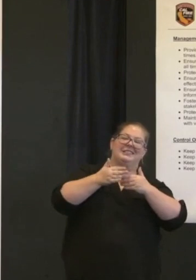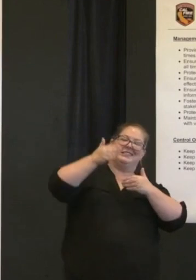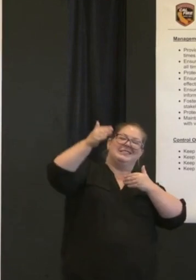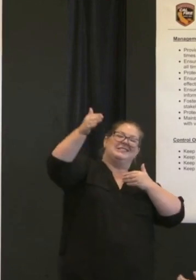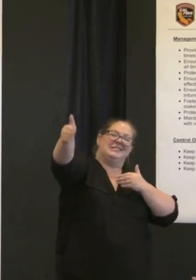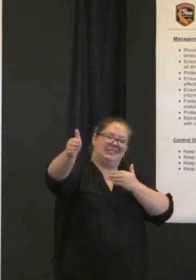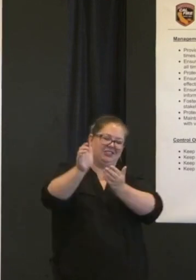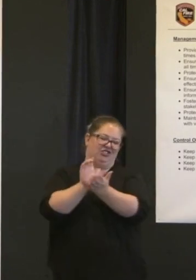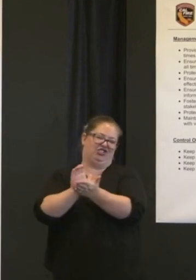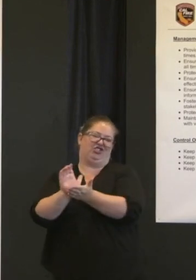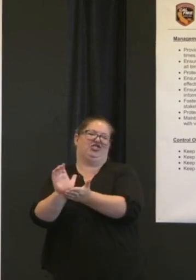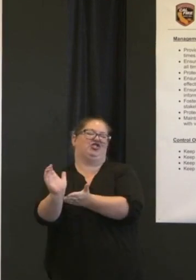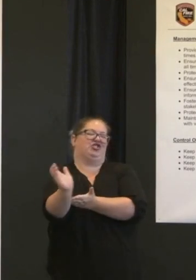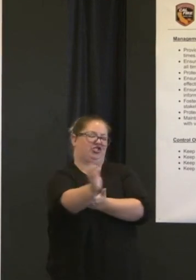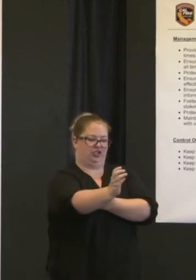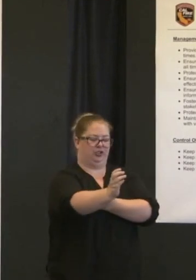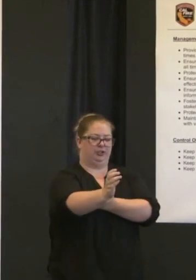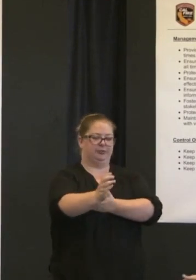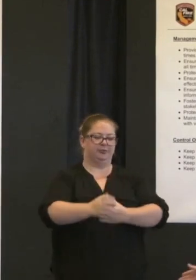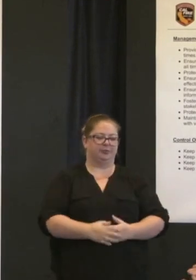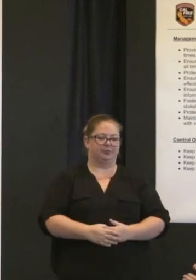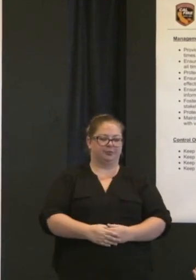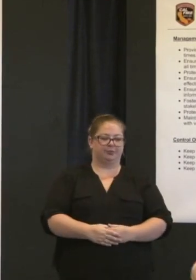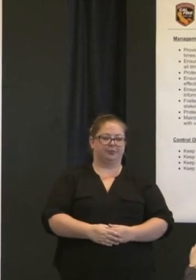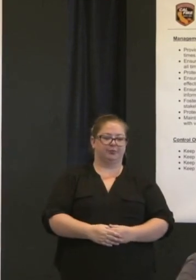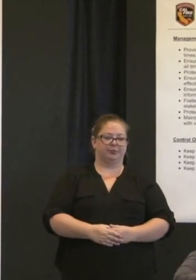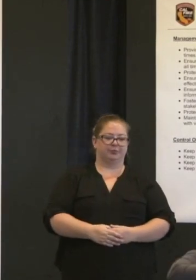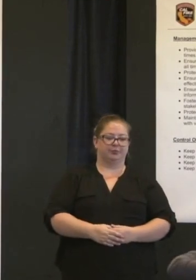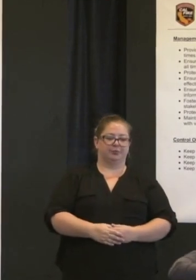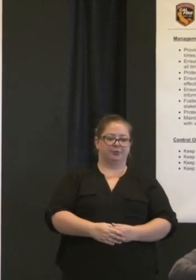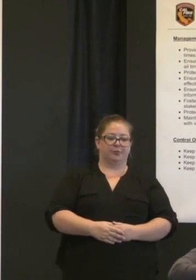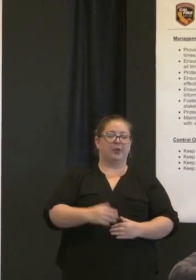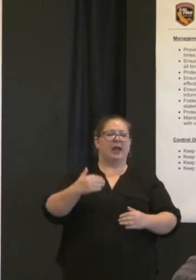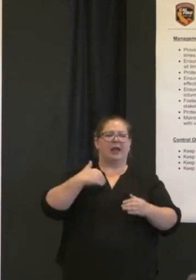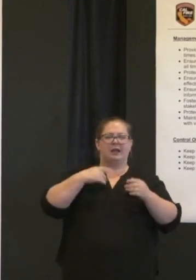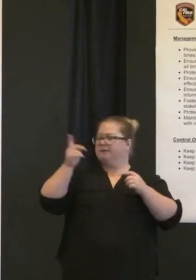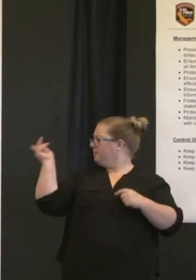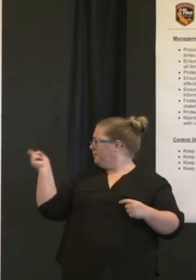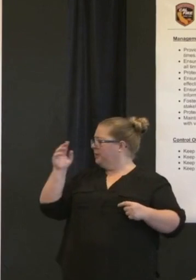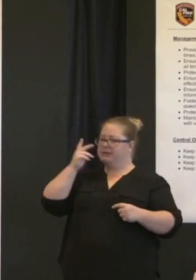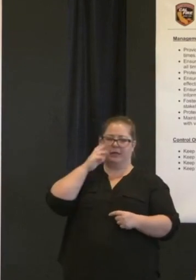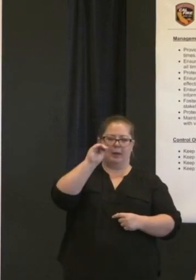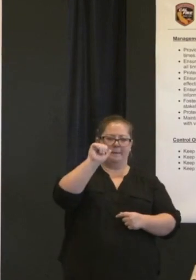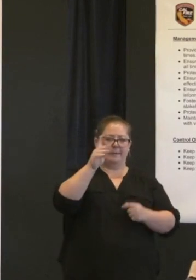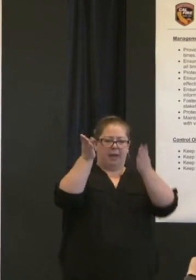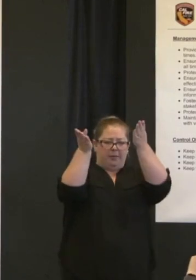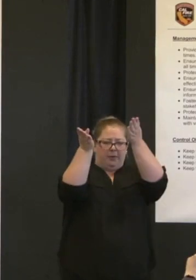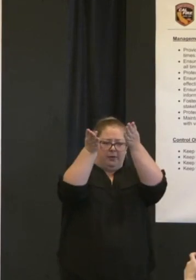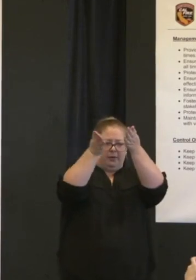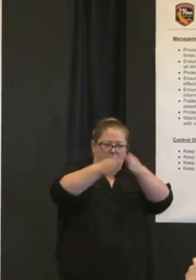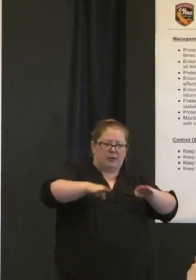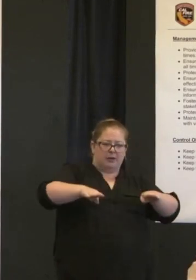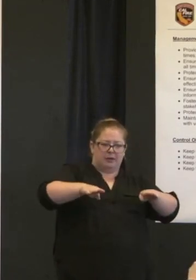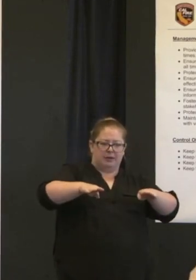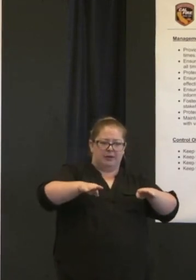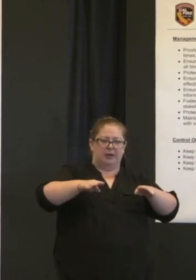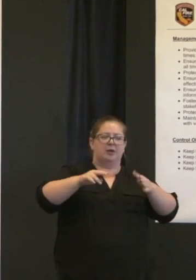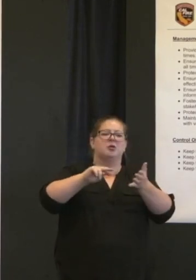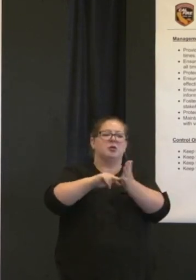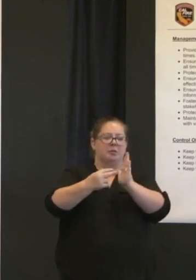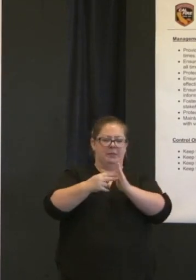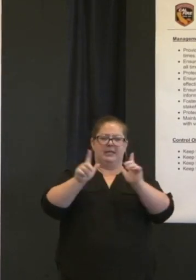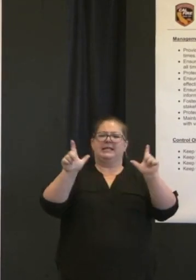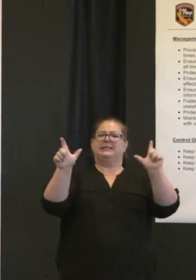up through this gap right here you see. This large piece of property, if we can go ahead and burn this piece